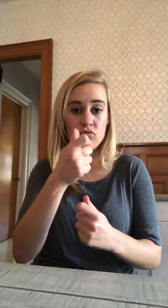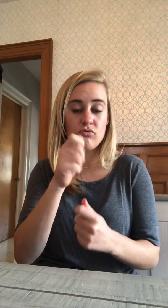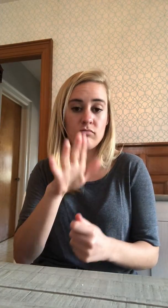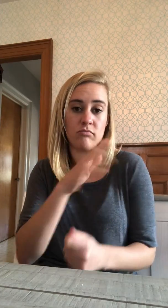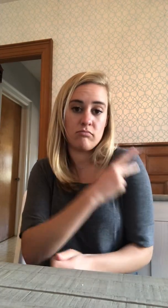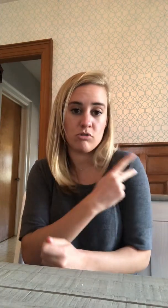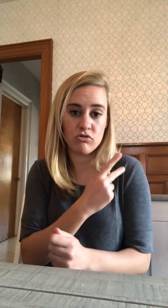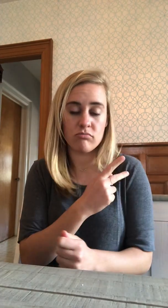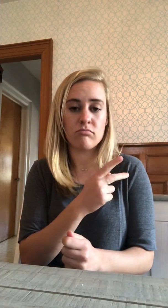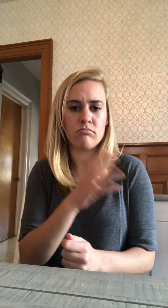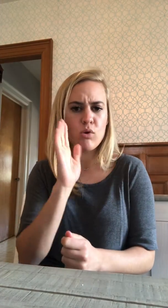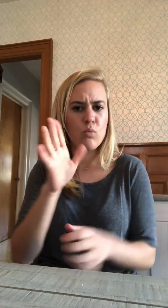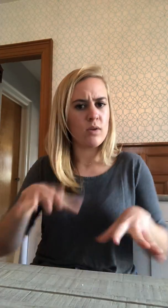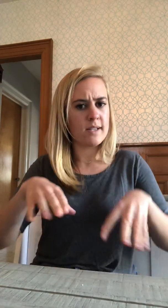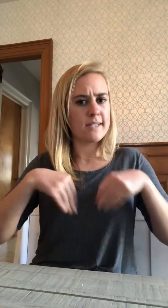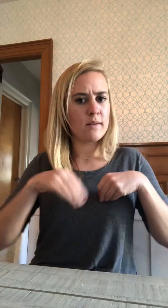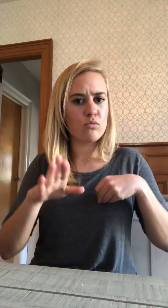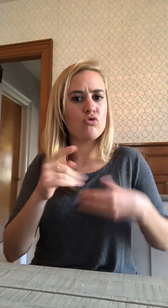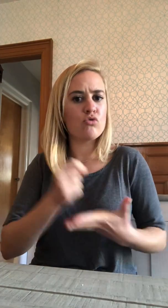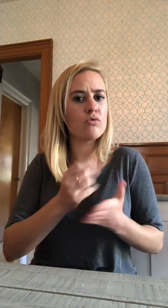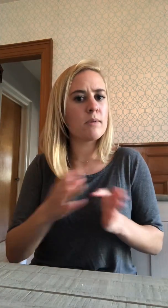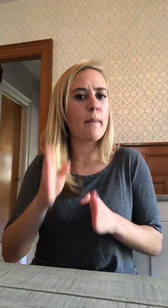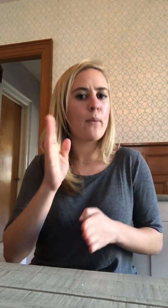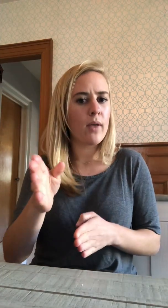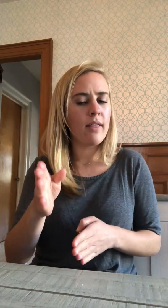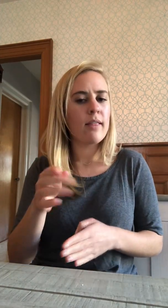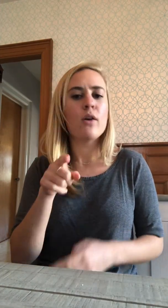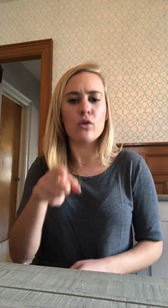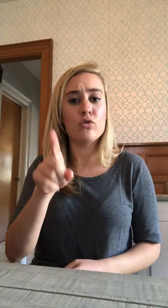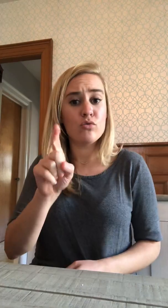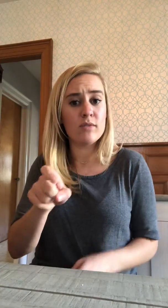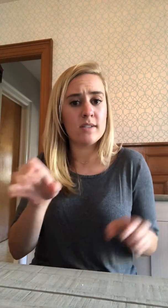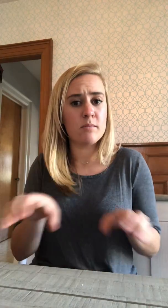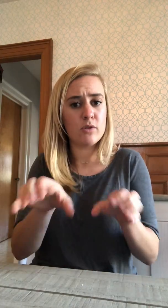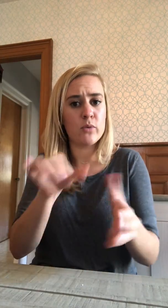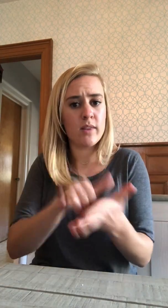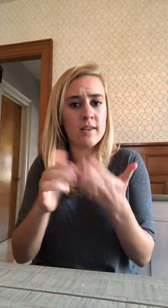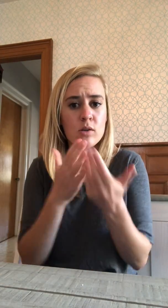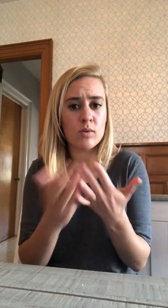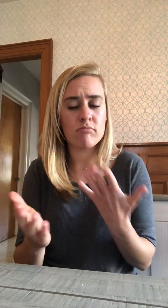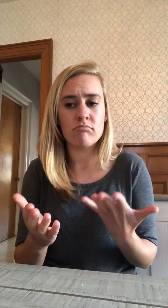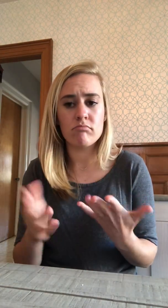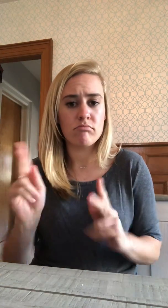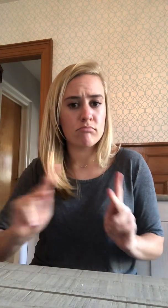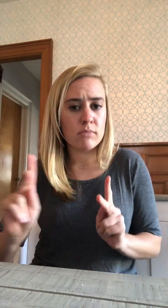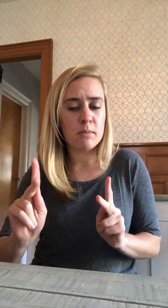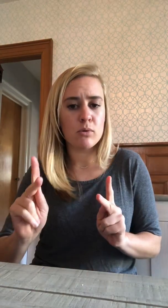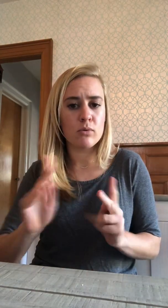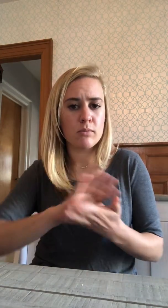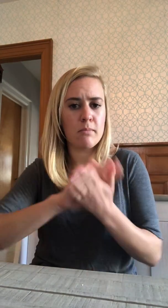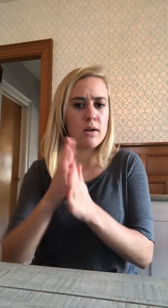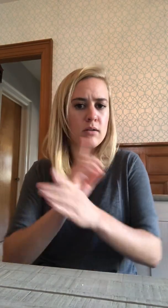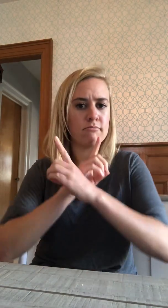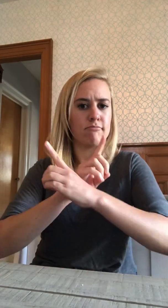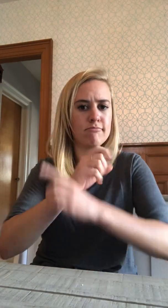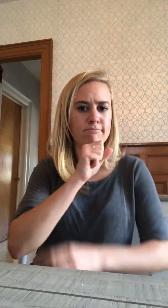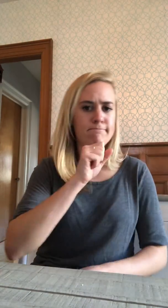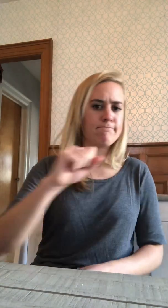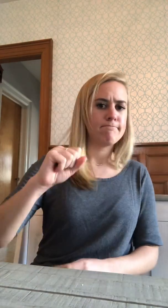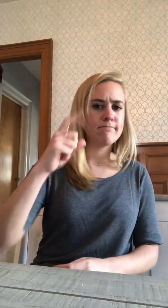they will accept treatment plans. And you need to be acting in the best interest of the patient. The people get defensive sometimes because it's difficult to negotiate